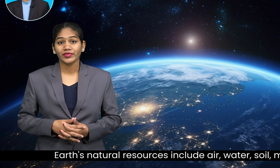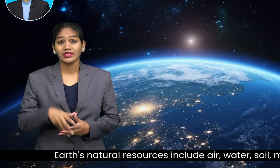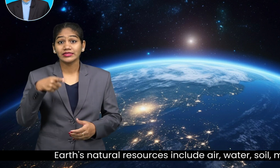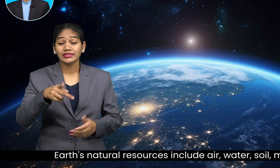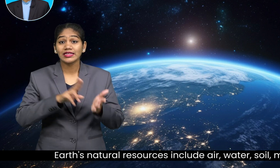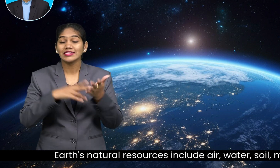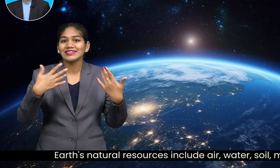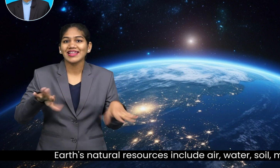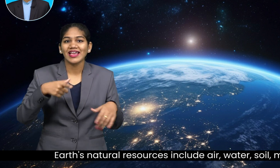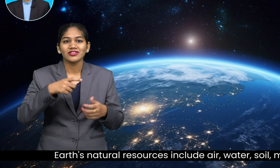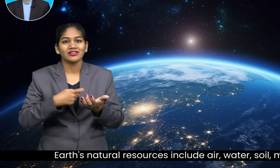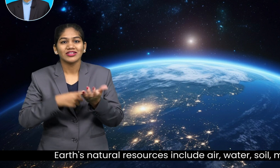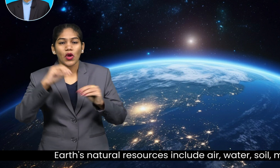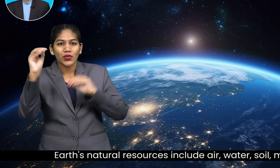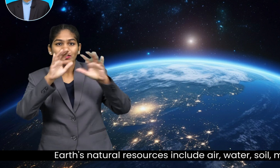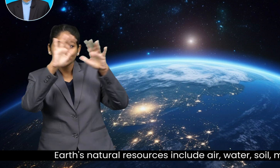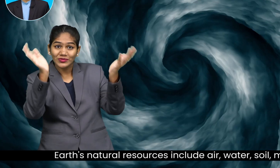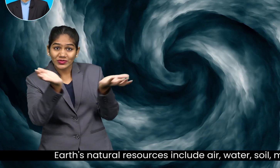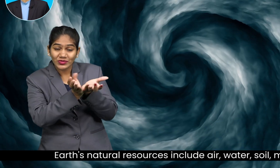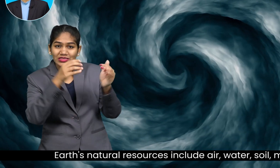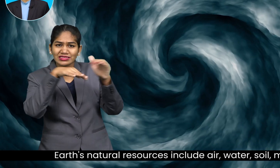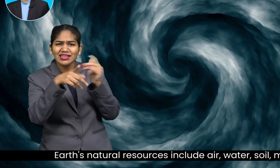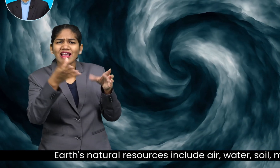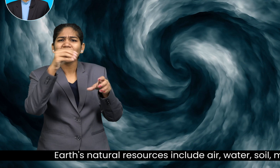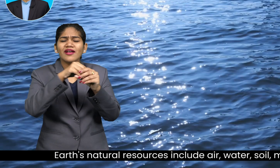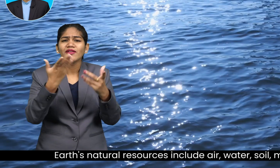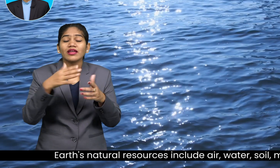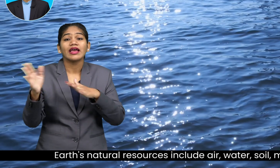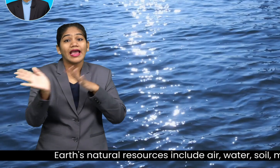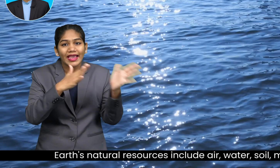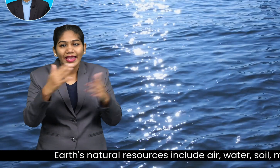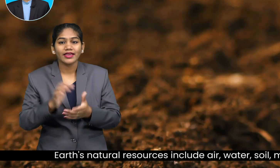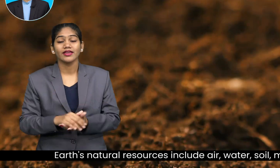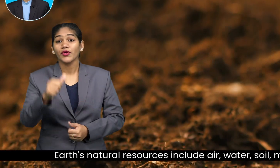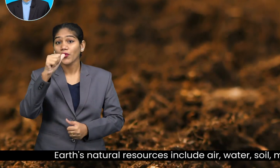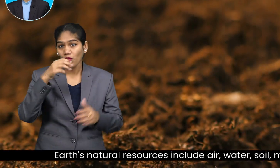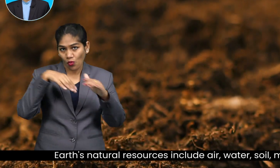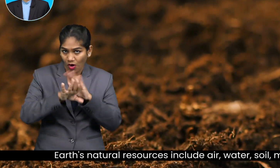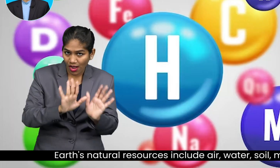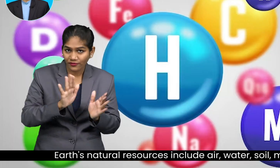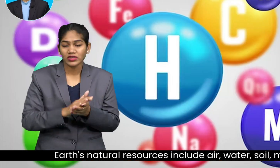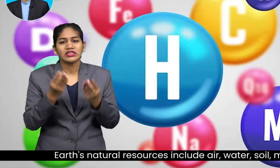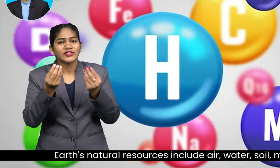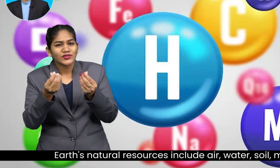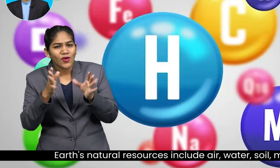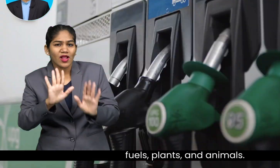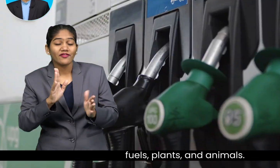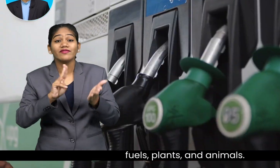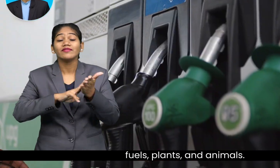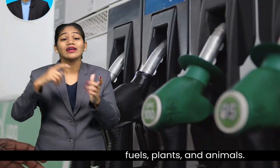Earth's natural resources include air, water, soil,